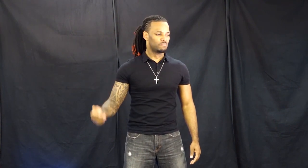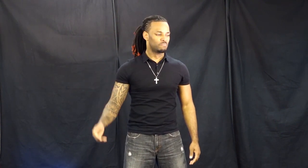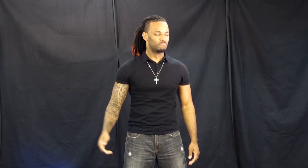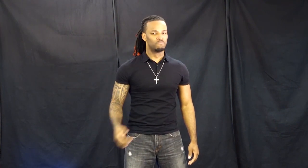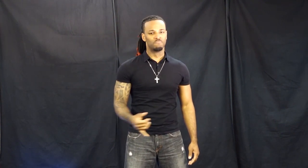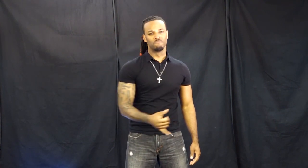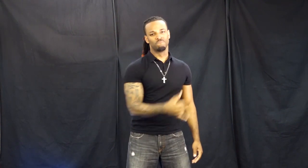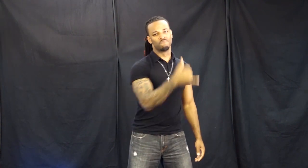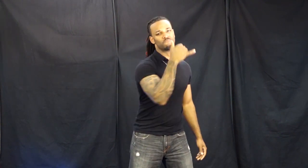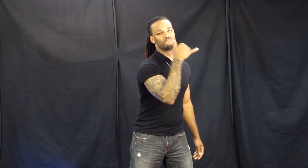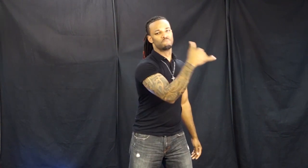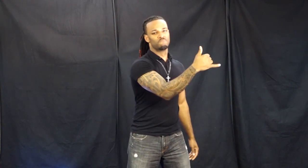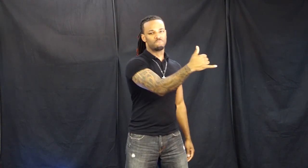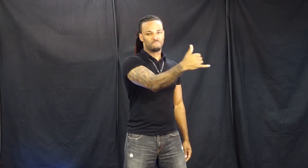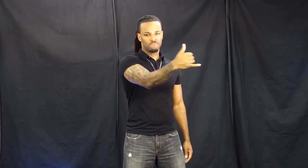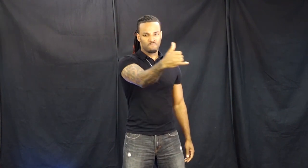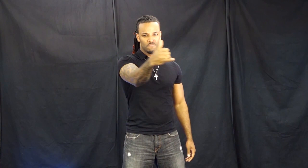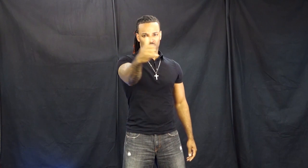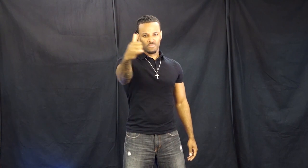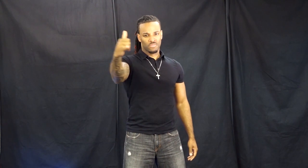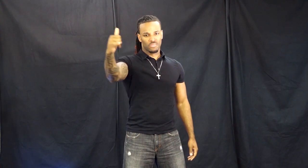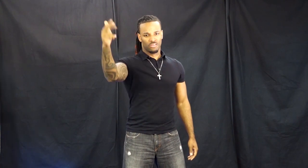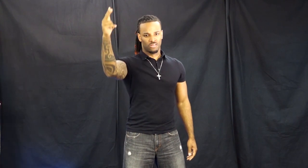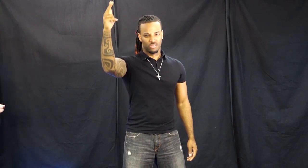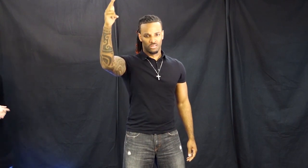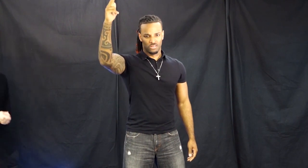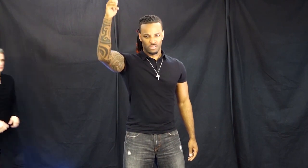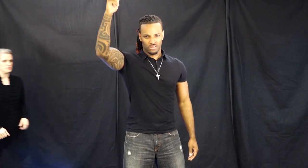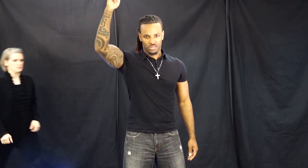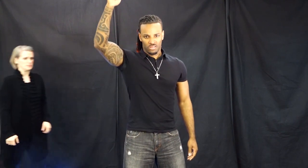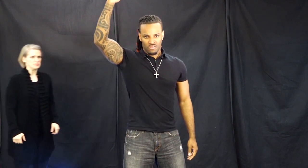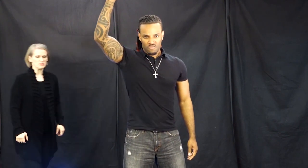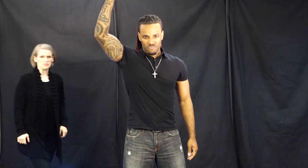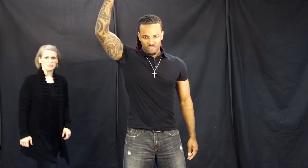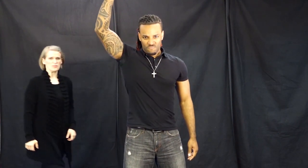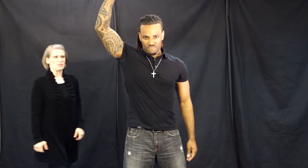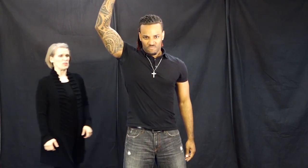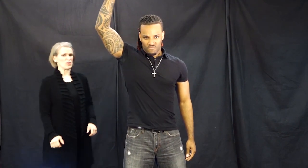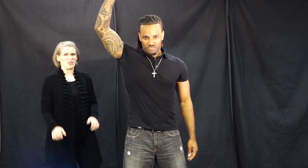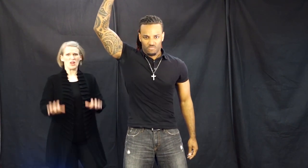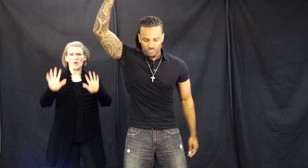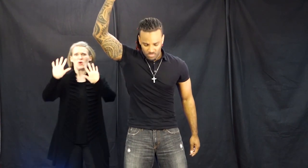Raise a glass to freedom. He aims his pistol at the sky.